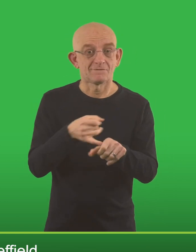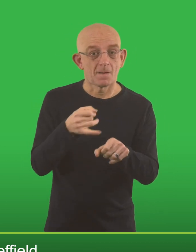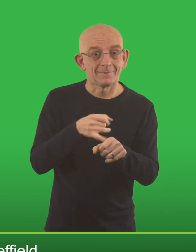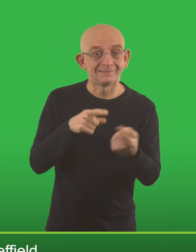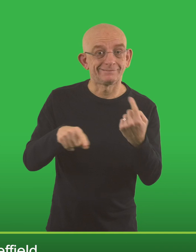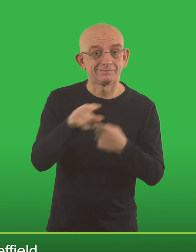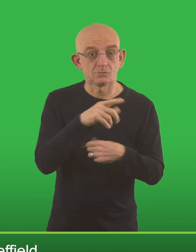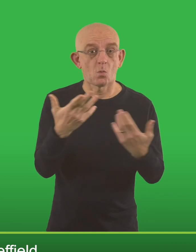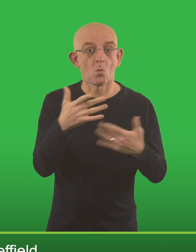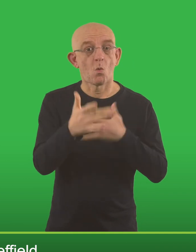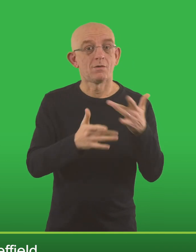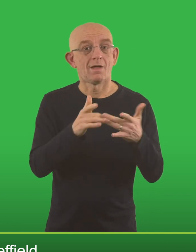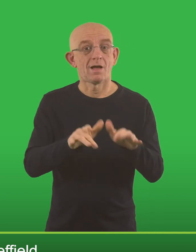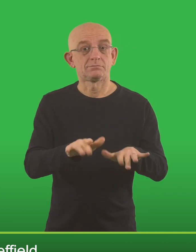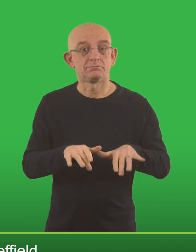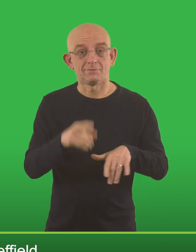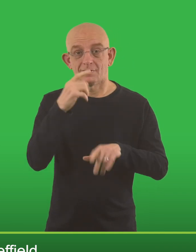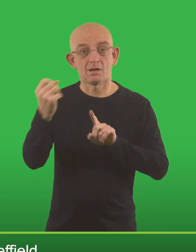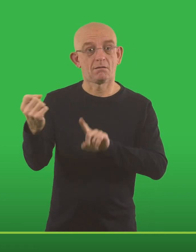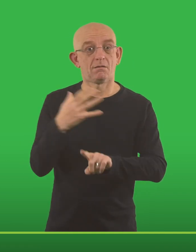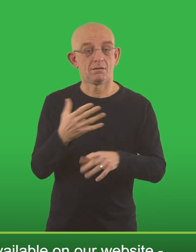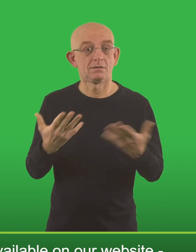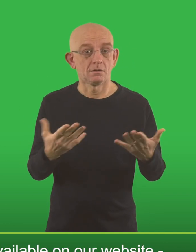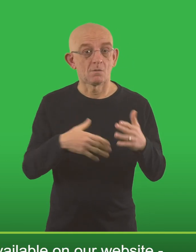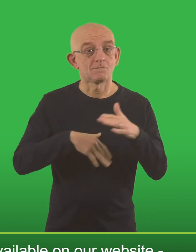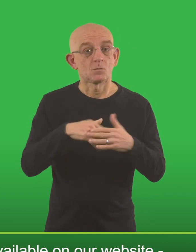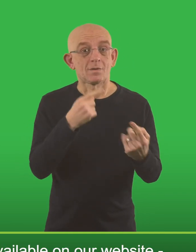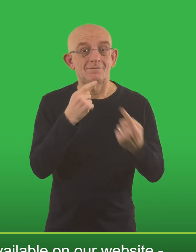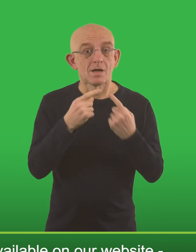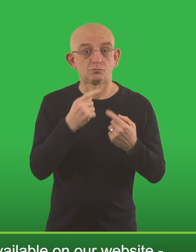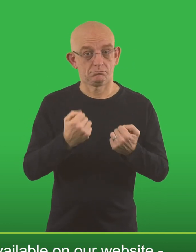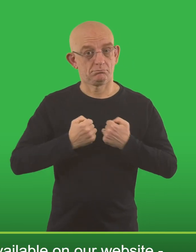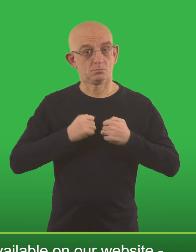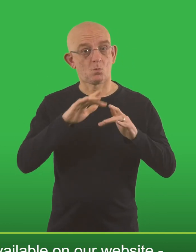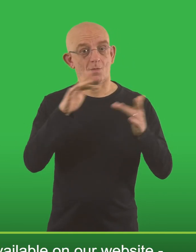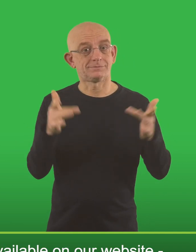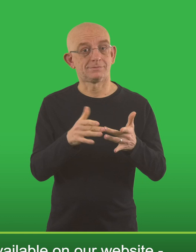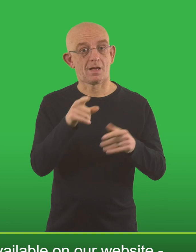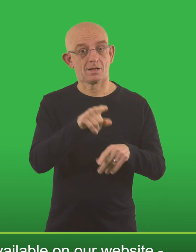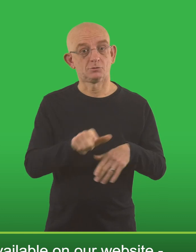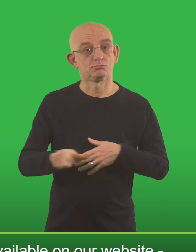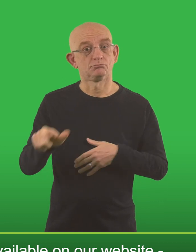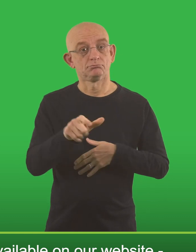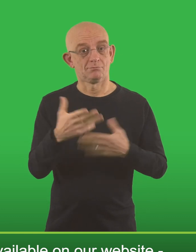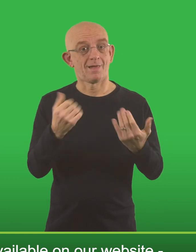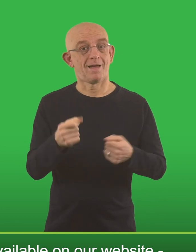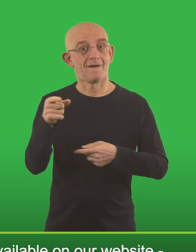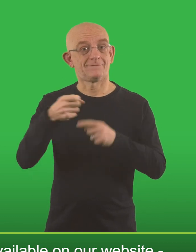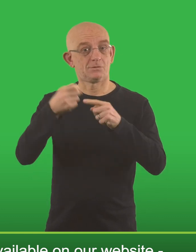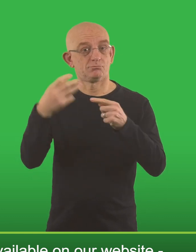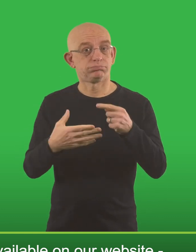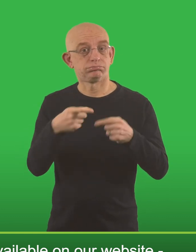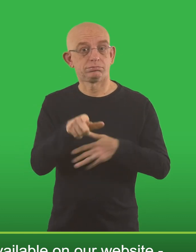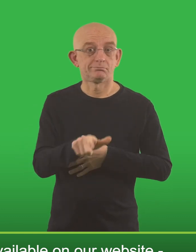or you can order them online to be delivered to home. And full details of how to get those tests are available on our website,